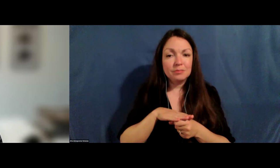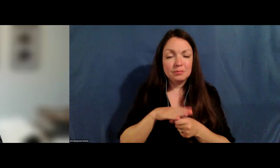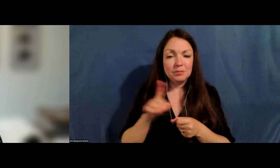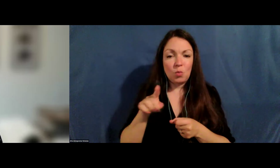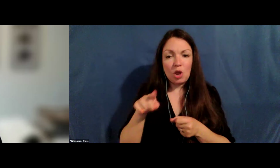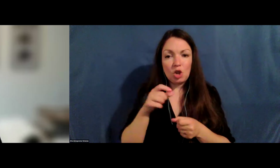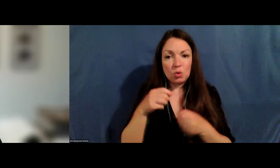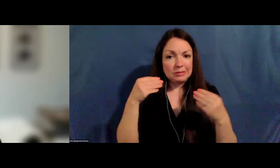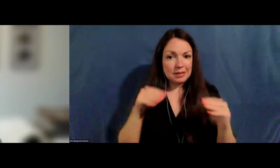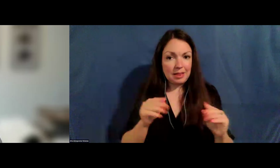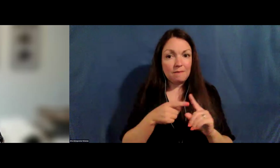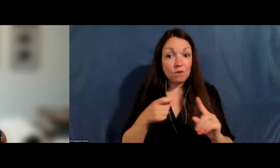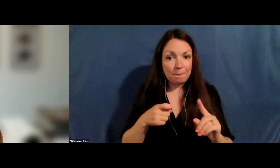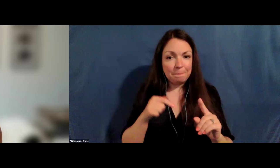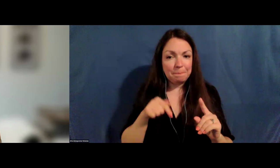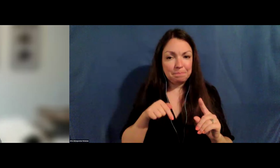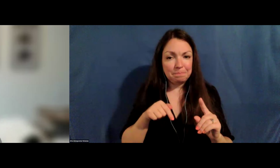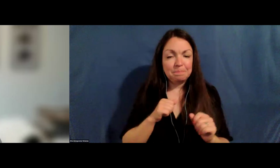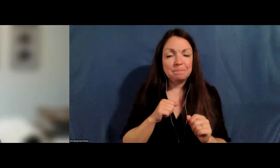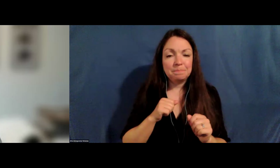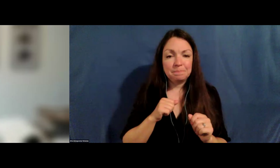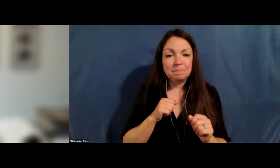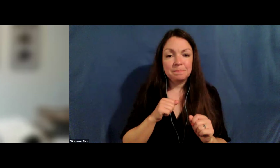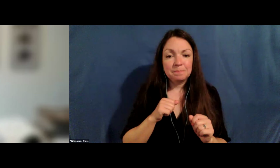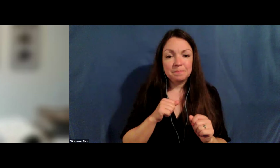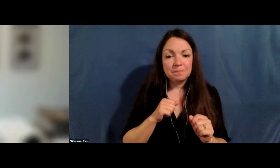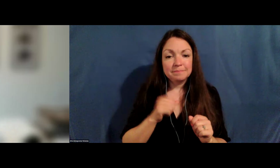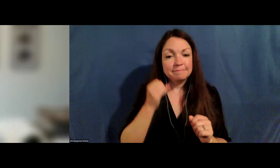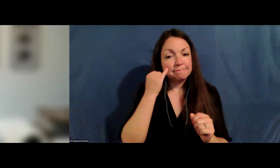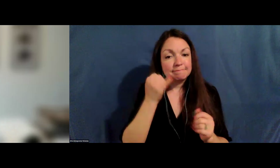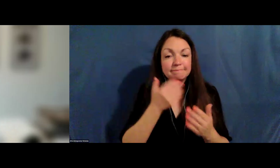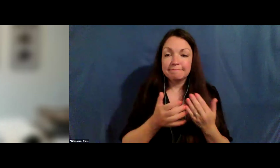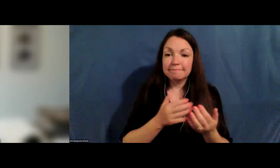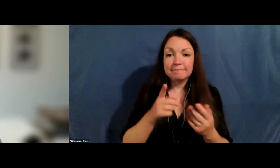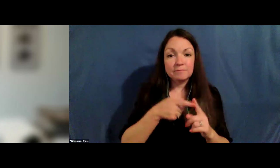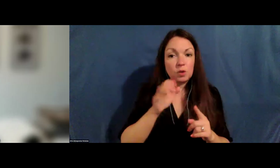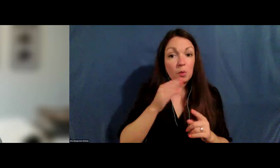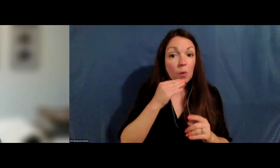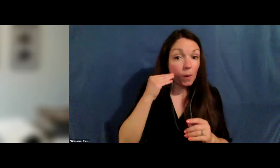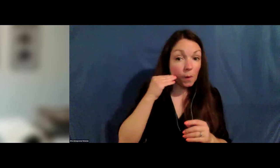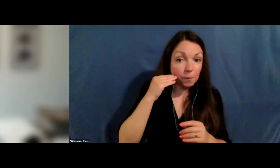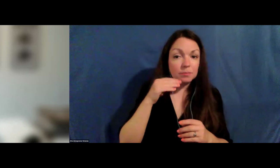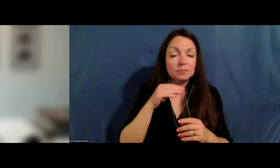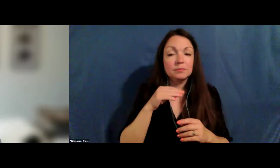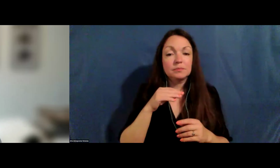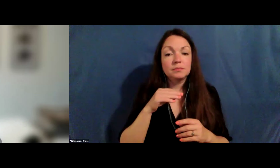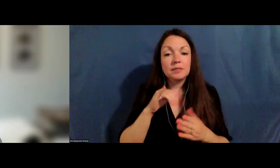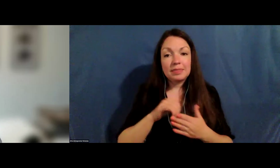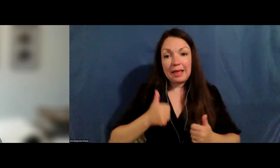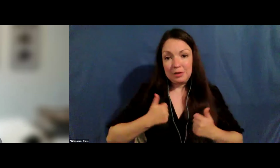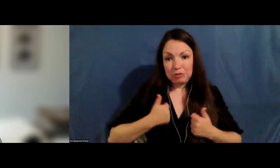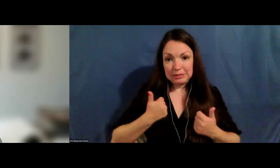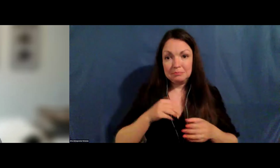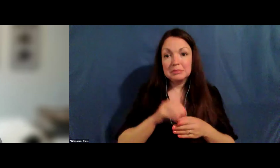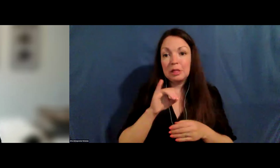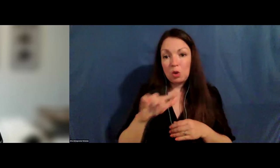your sales. And that's true even if you're making sales from your home, if it's in